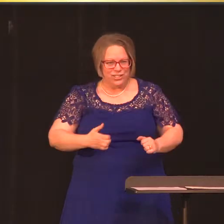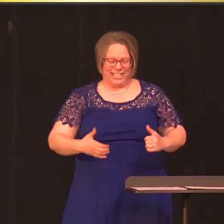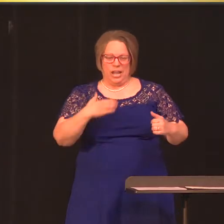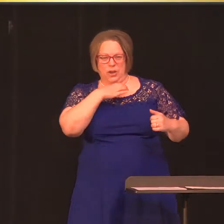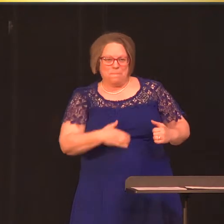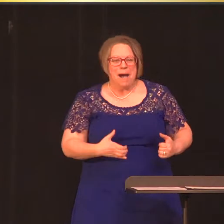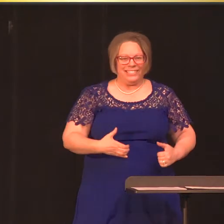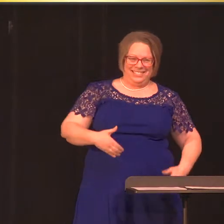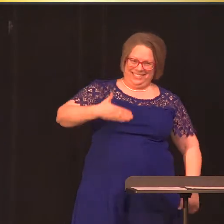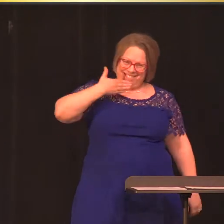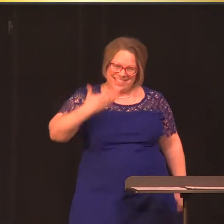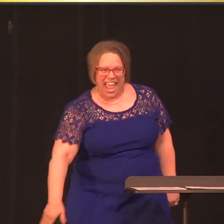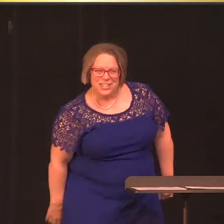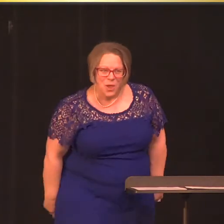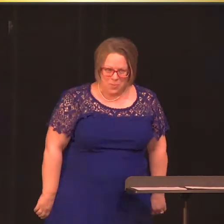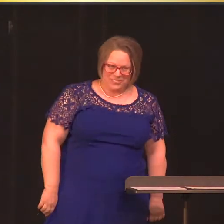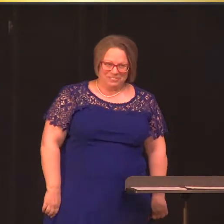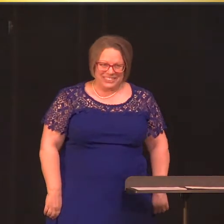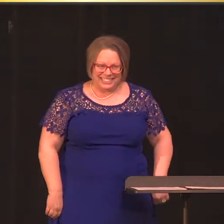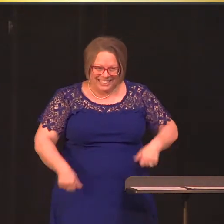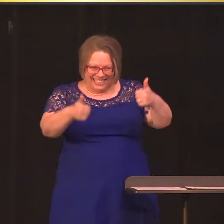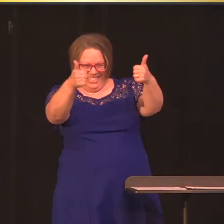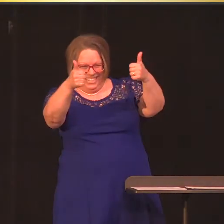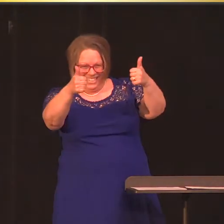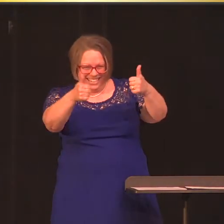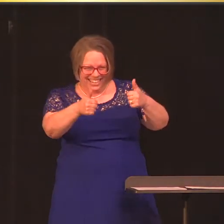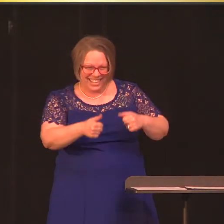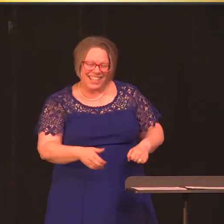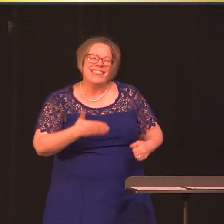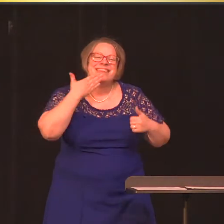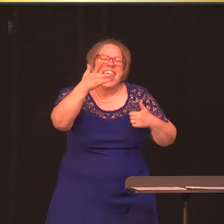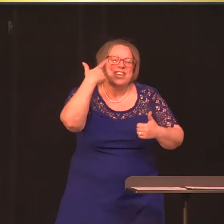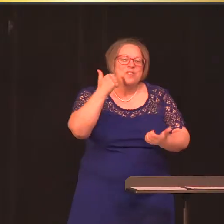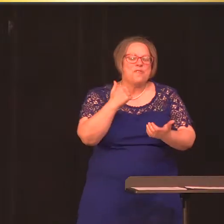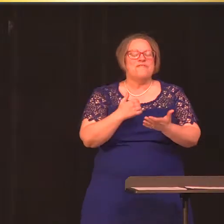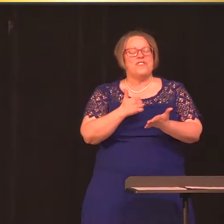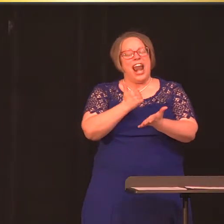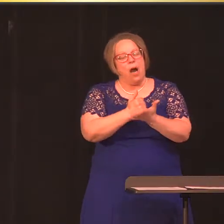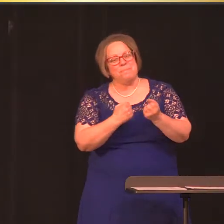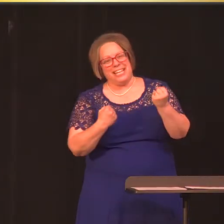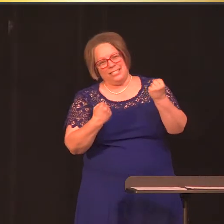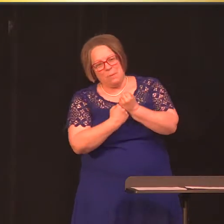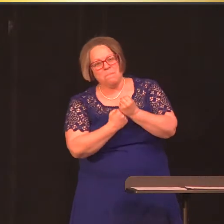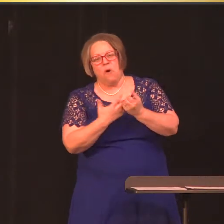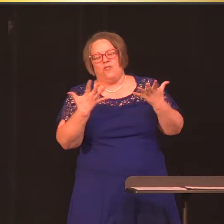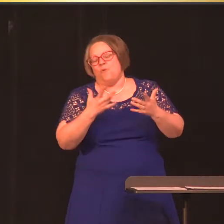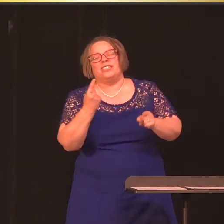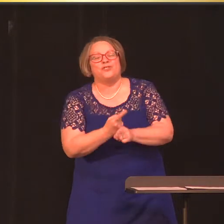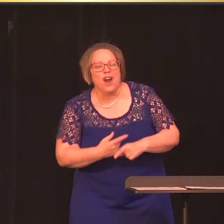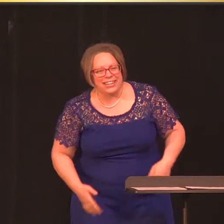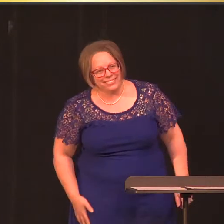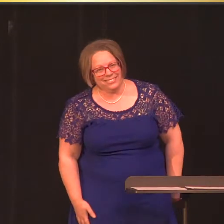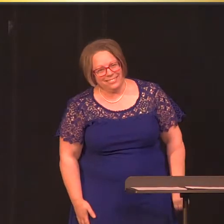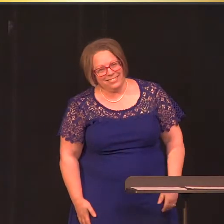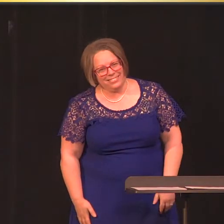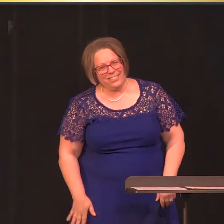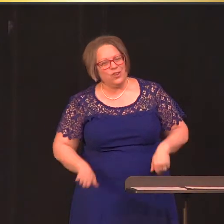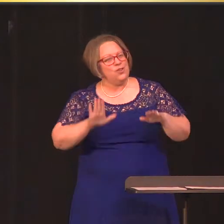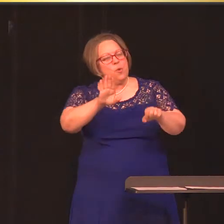Your feisty energy. Thank you for bringing that. And thank you for helping to support and to stand